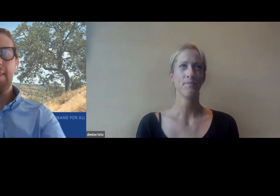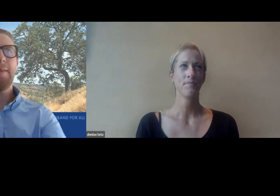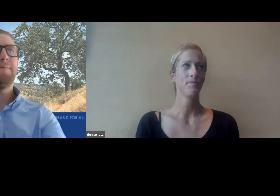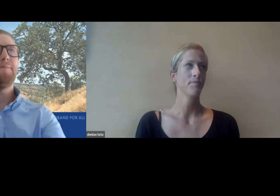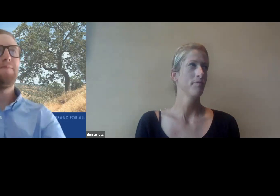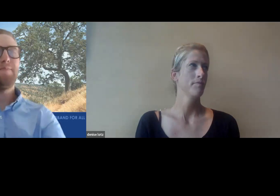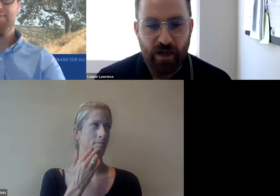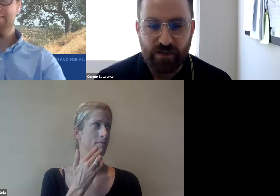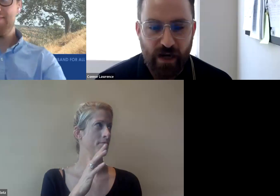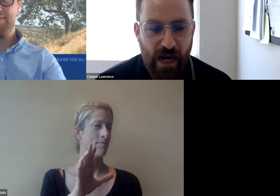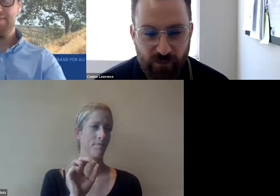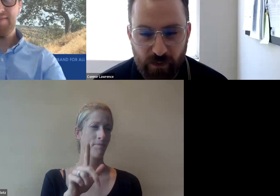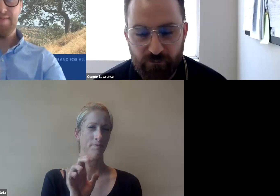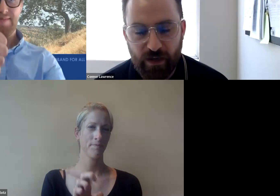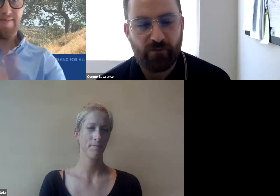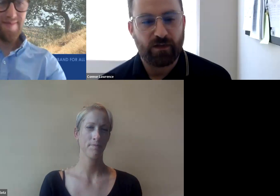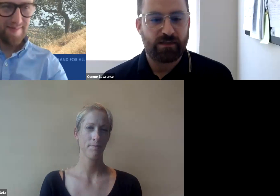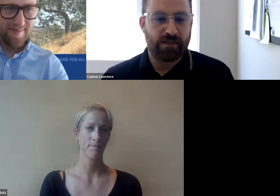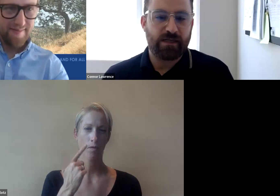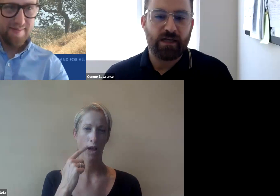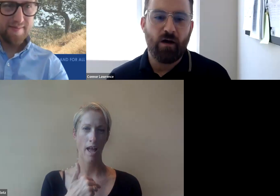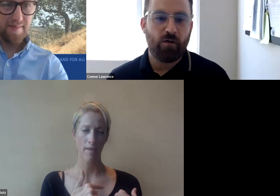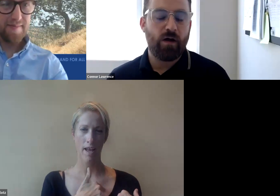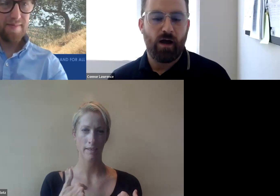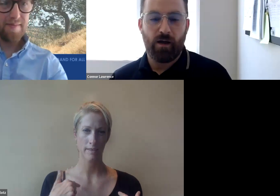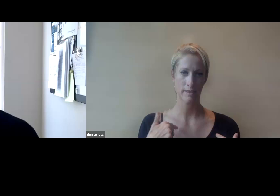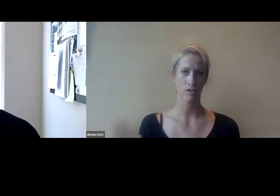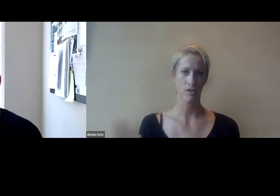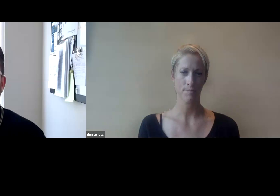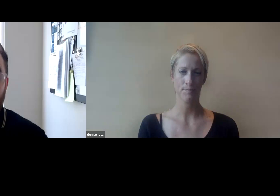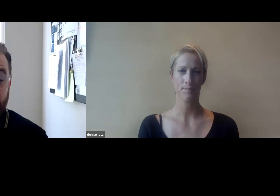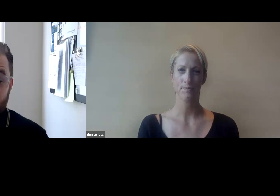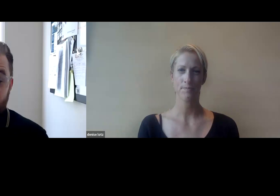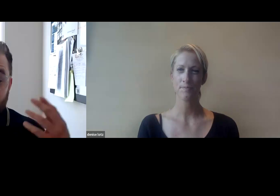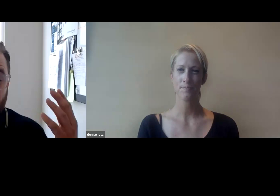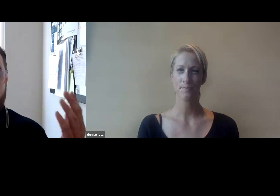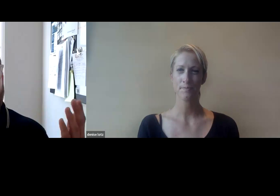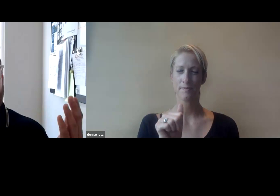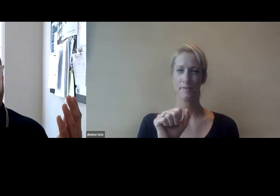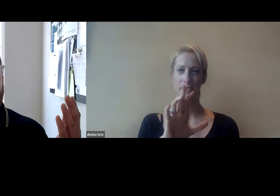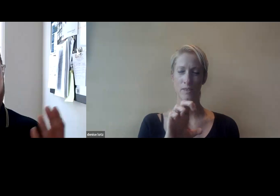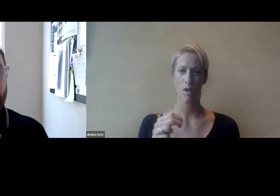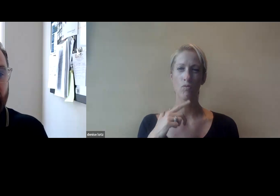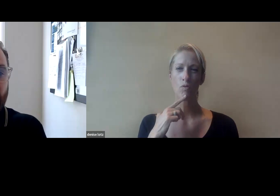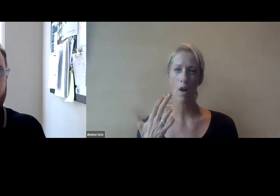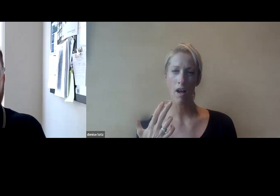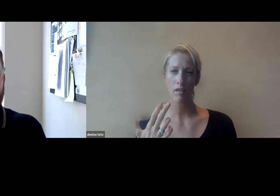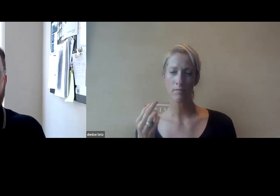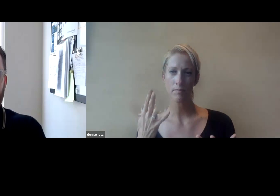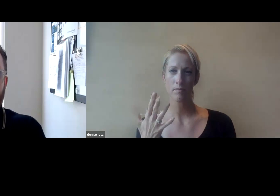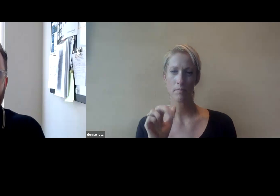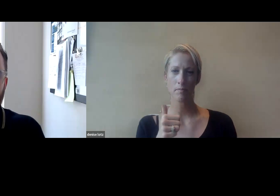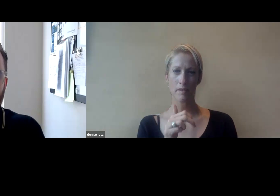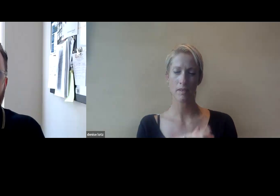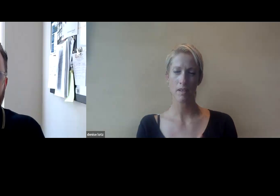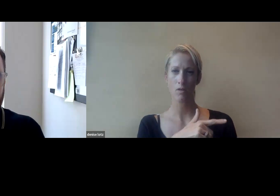Awesome. Thank you, Cole. Thank you guys for having me and for having us as CEO. Basically, just want to piggyback off of what